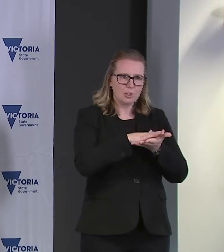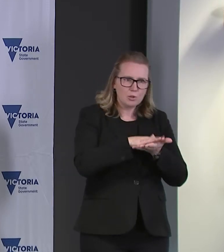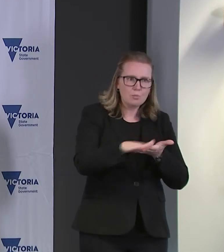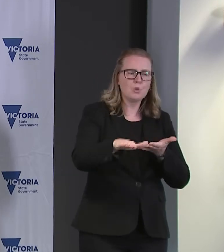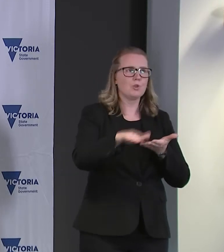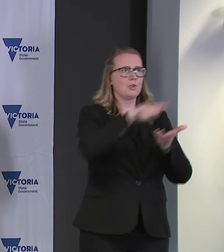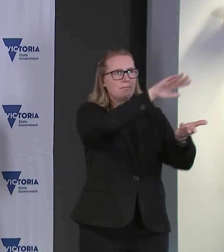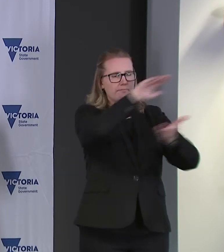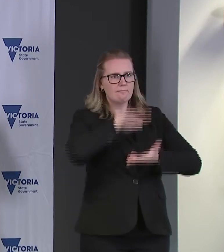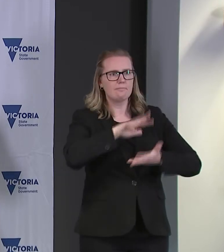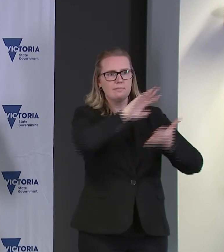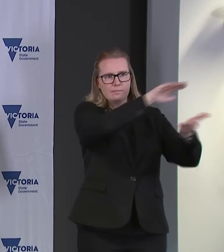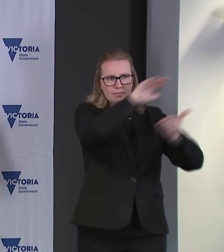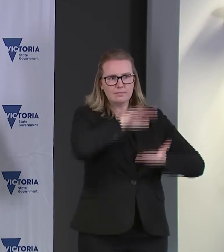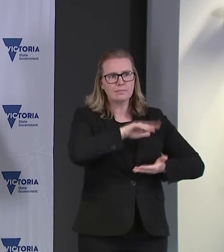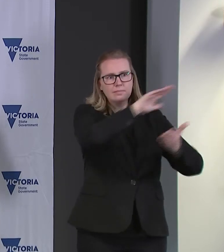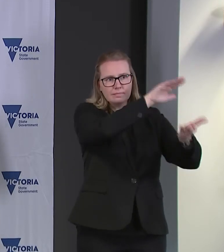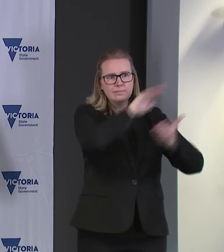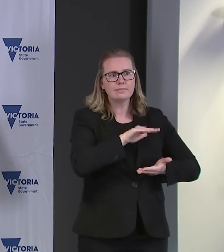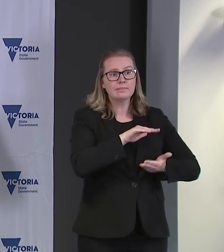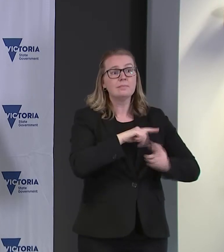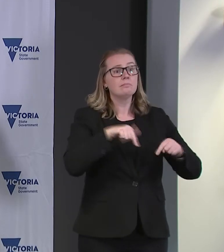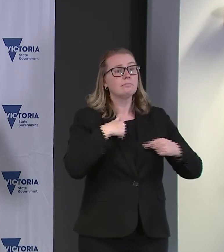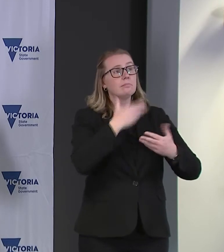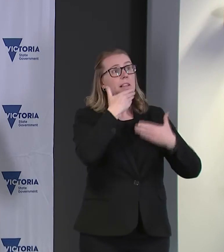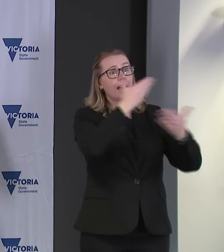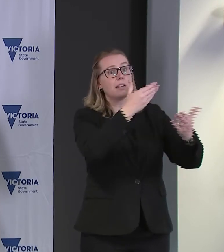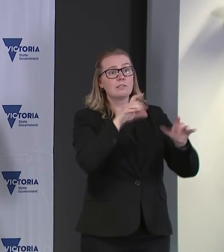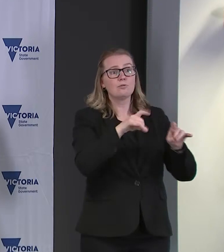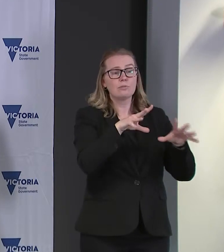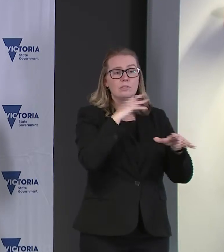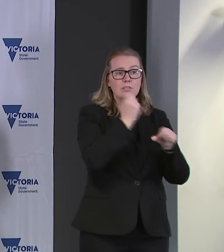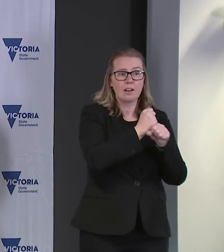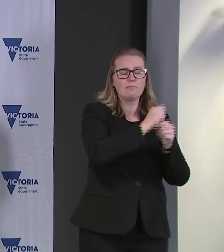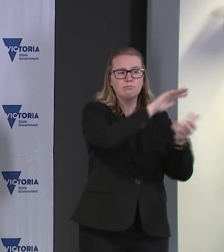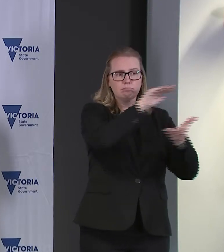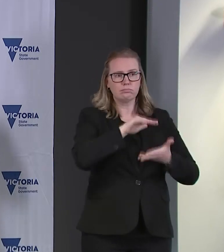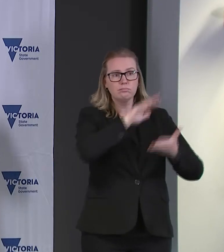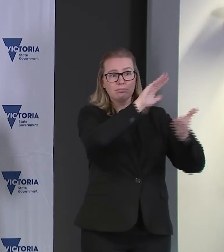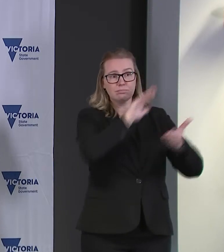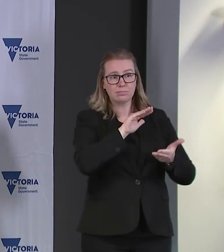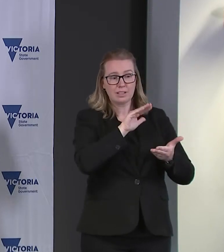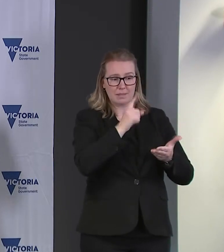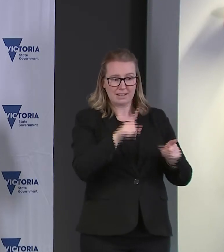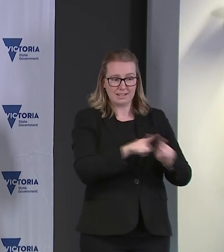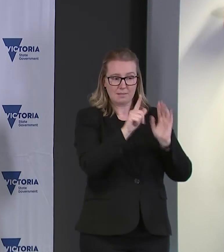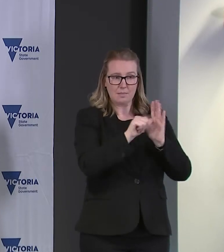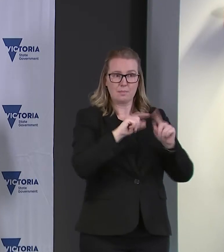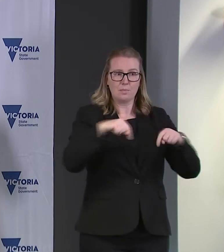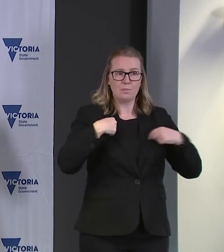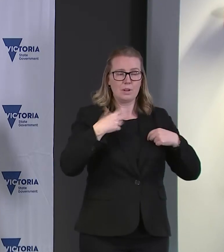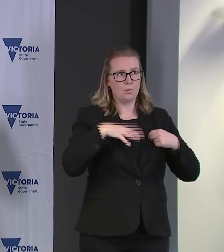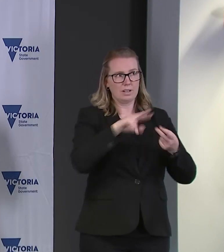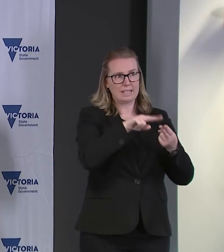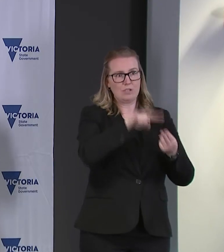we can, and we thank the Commonwealth for that, but we also want to lift the rate, and we think